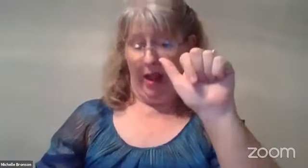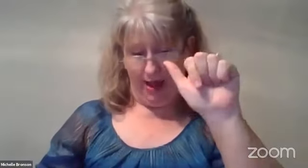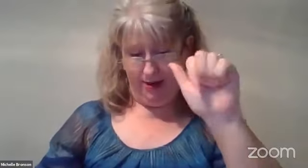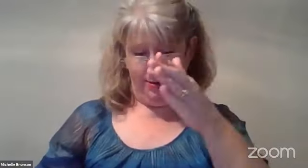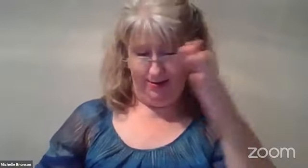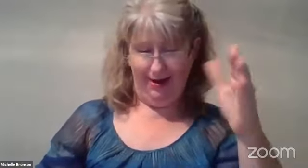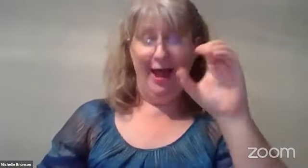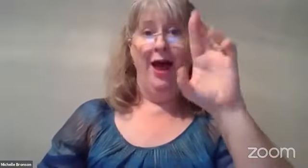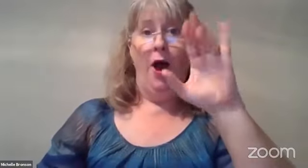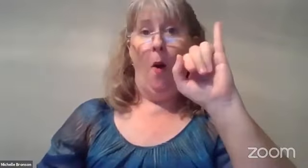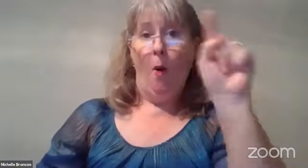Fabiola